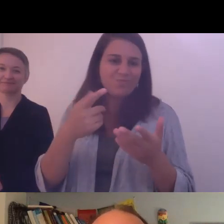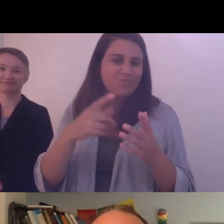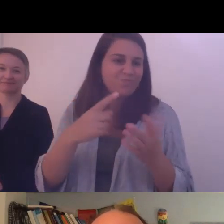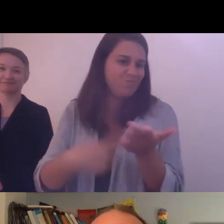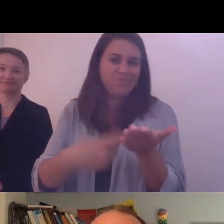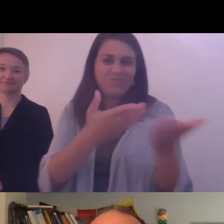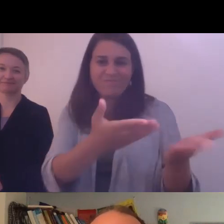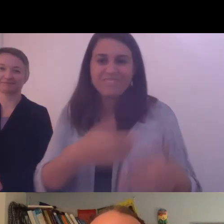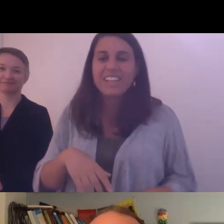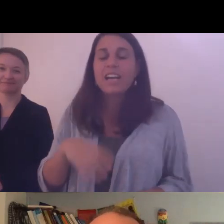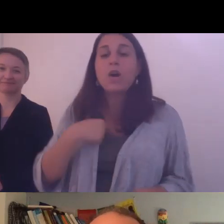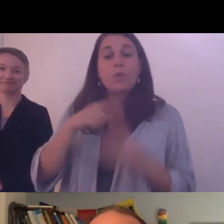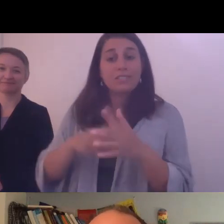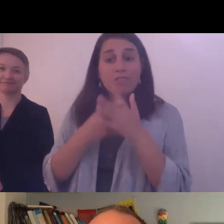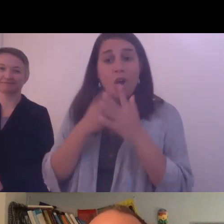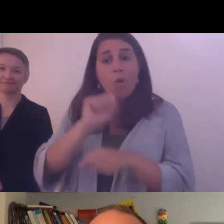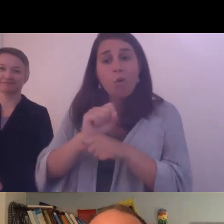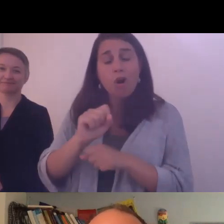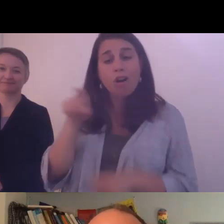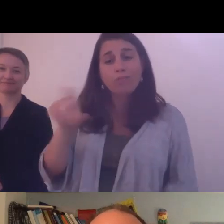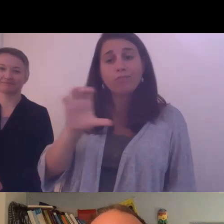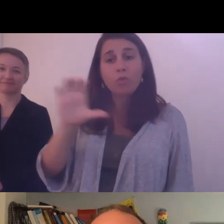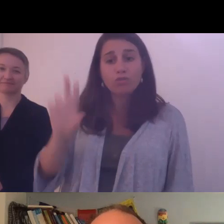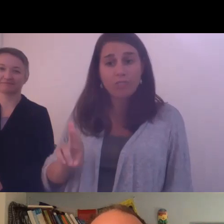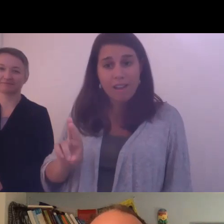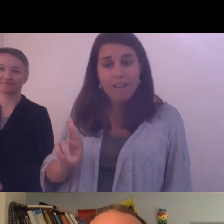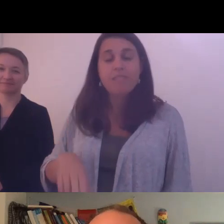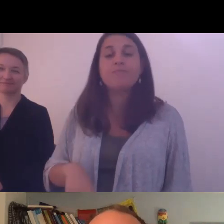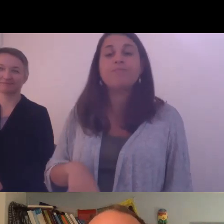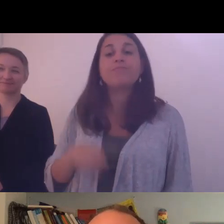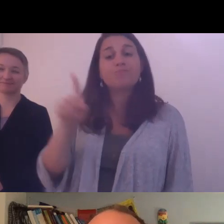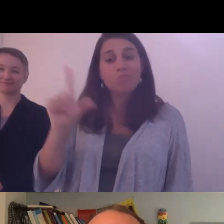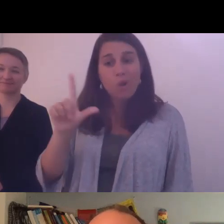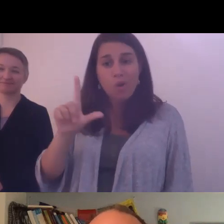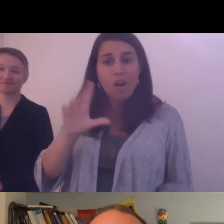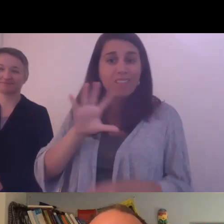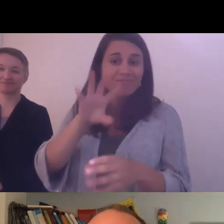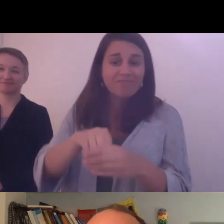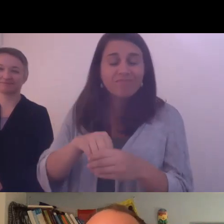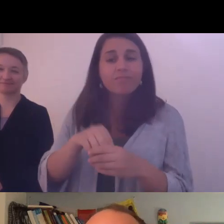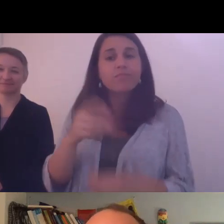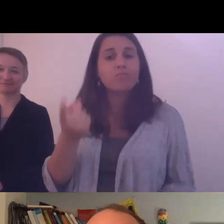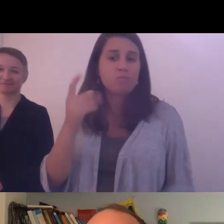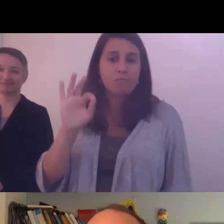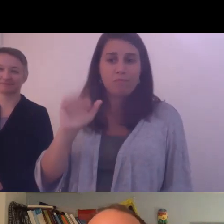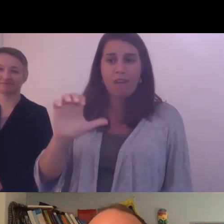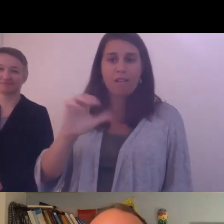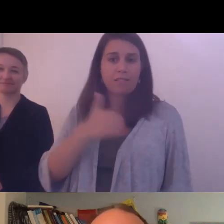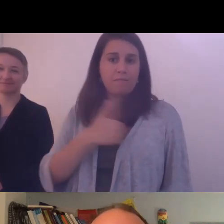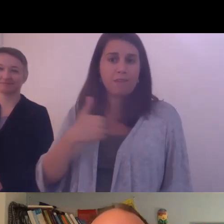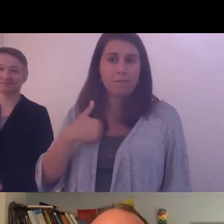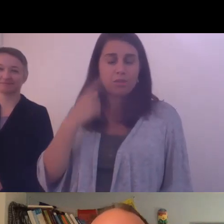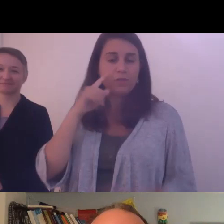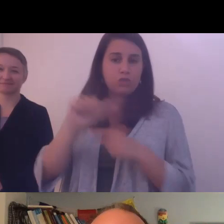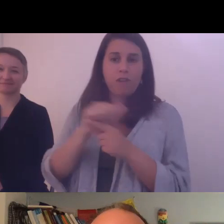with some work in Costa Rica, and Lorne participated as one of the faculty members in a training program